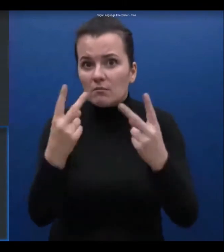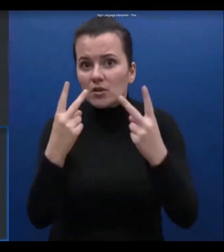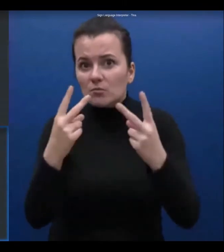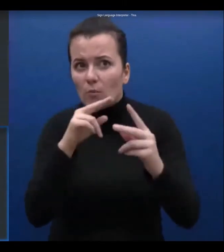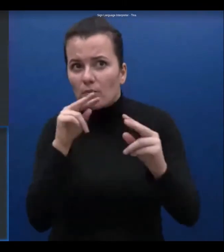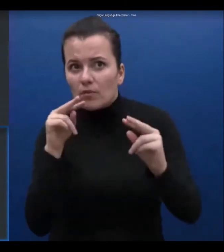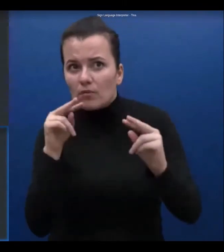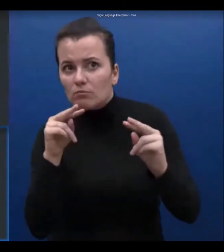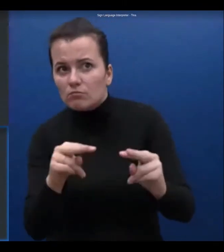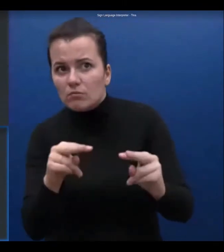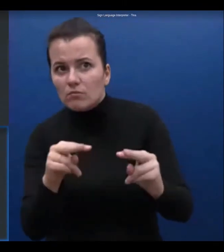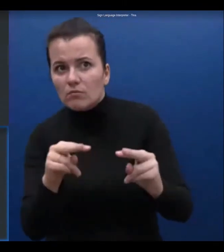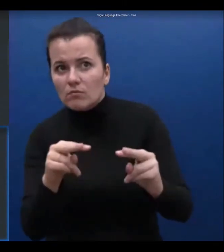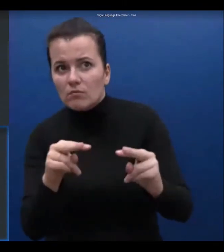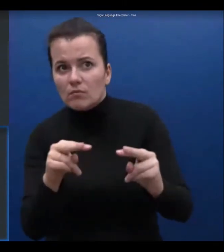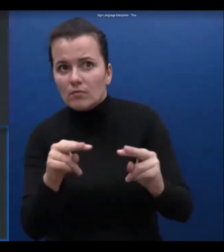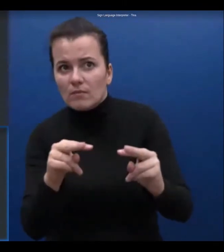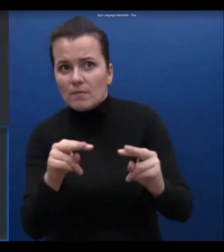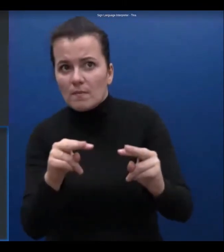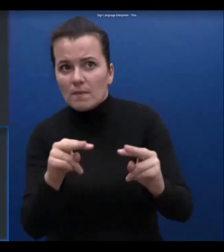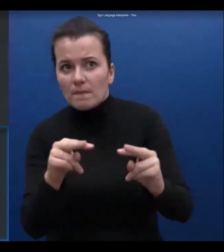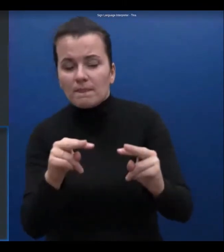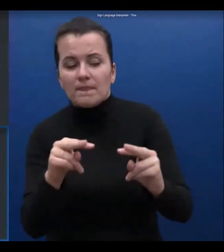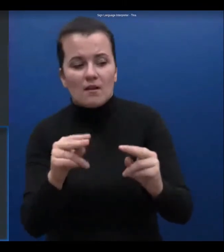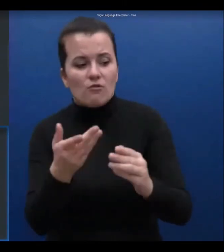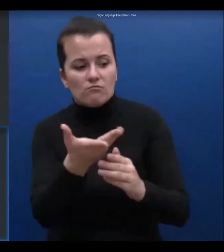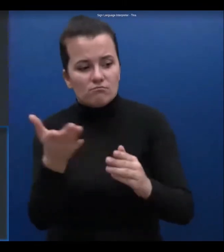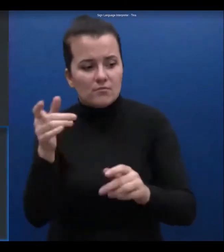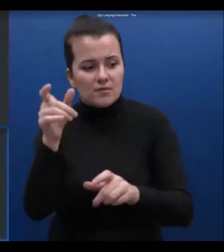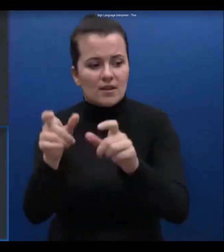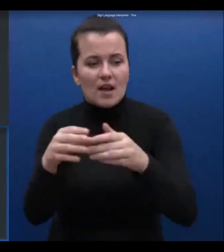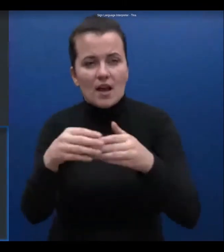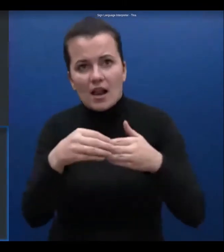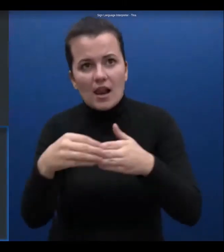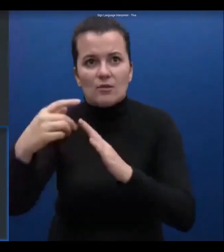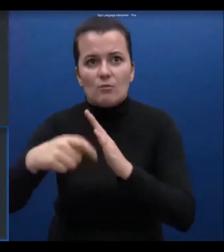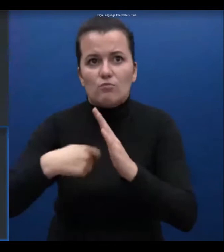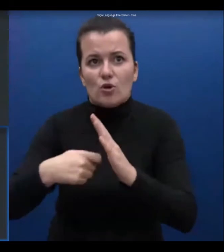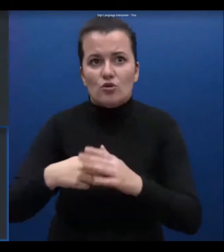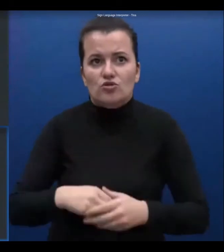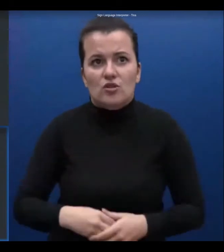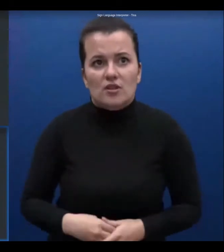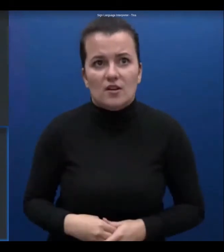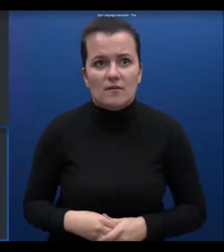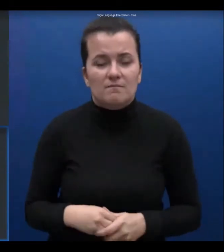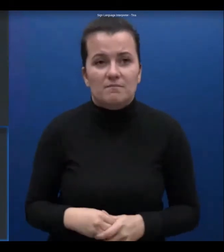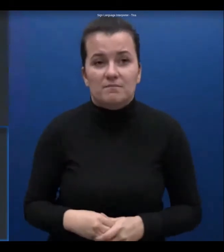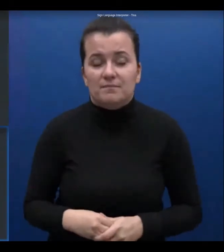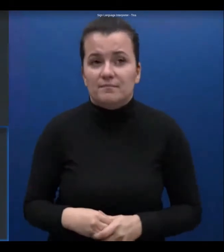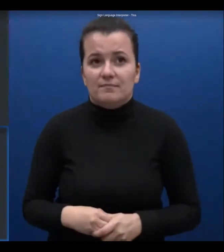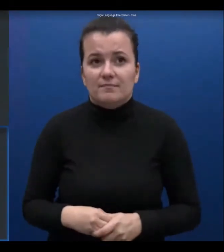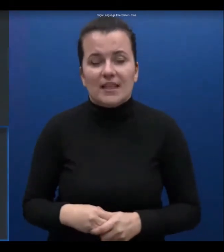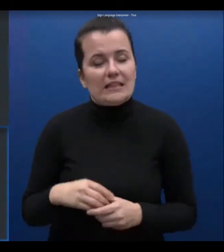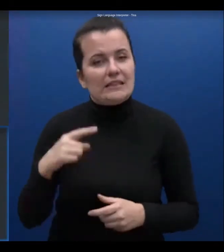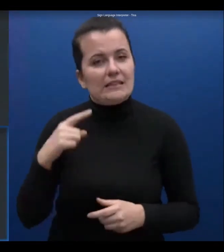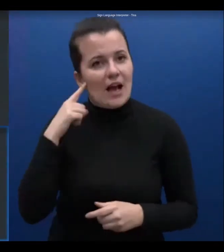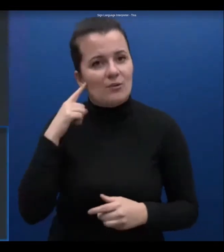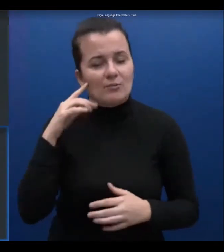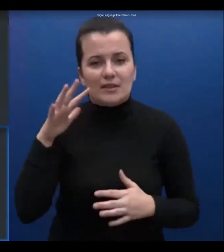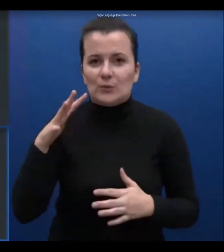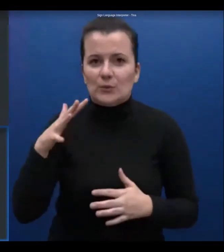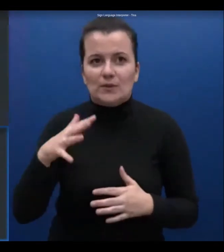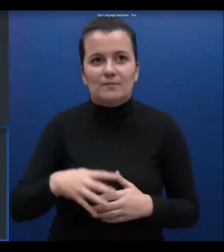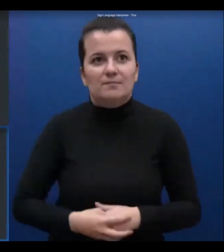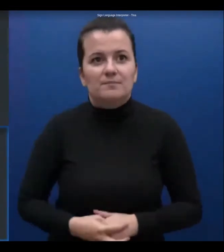an urban-led regeneration project. This approach has been very useful for us to build a toolkit that is the